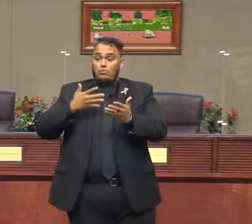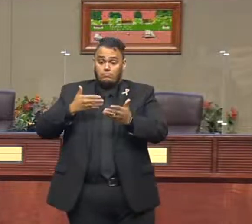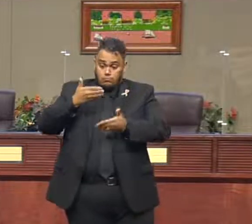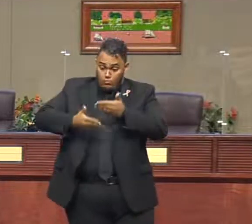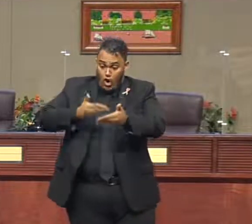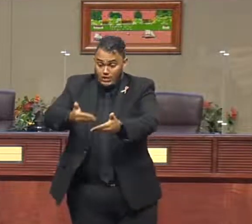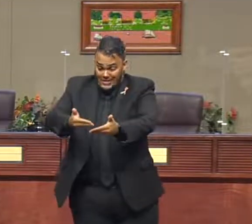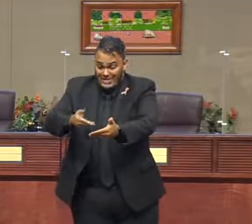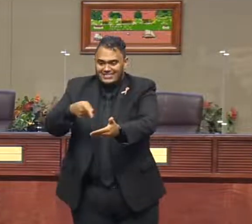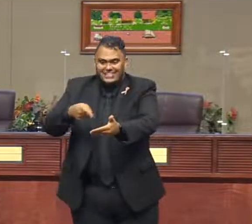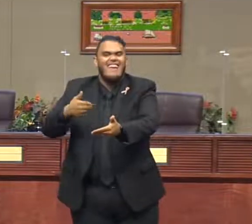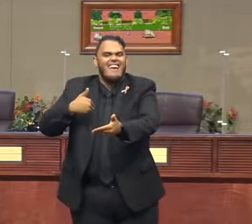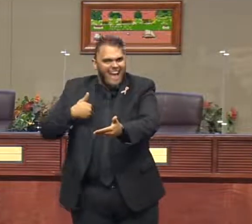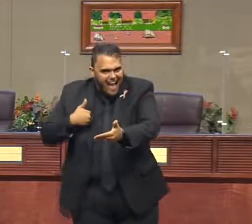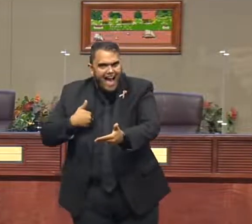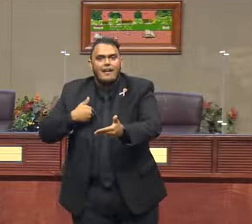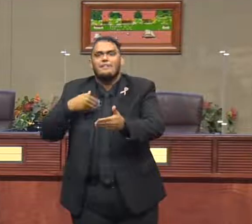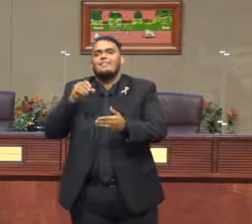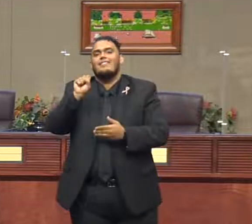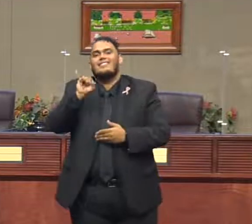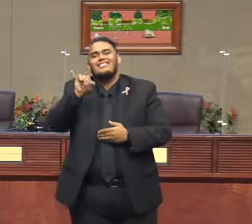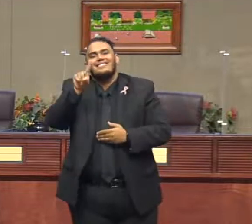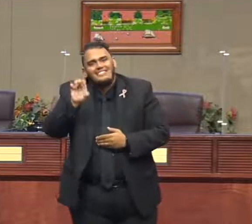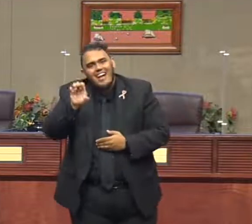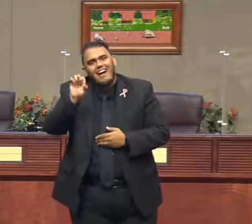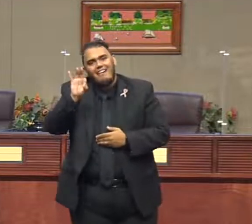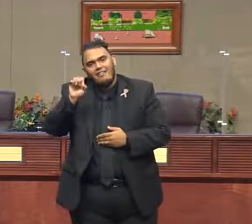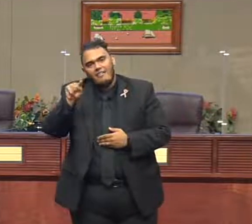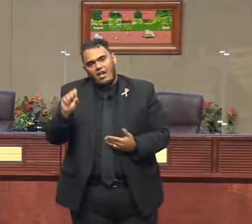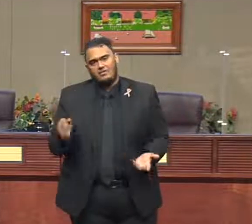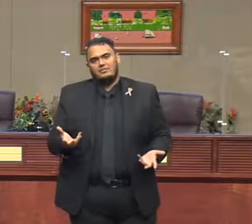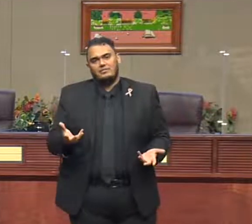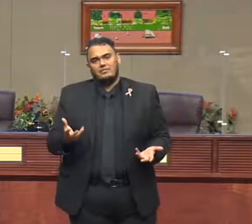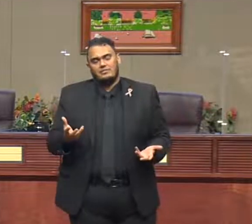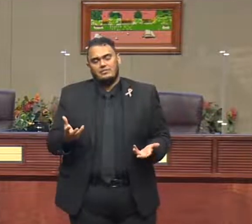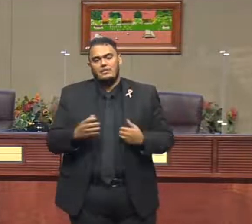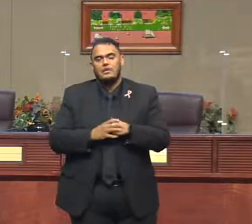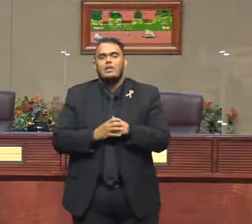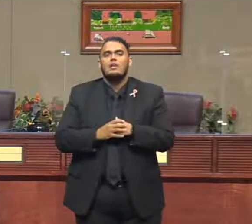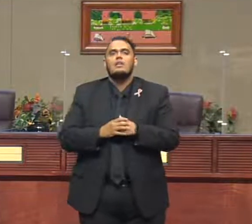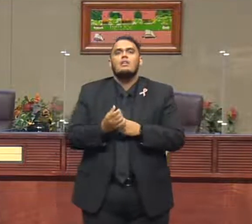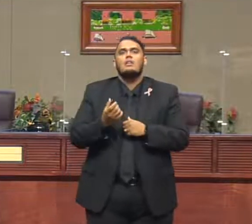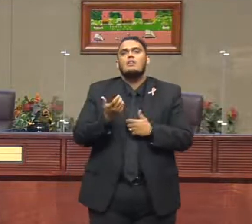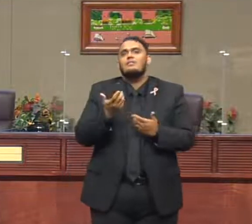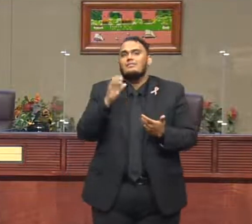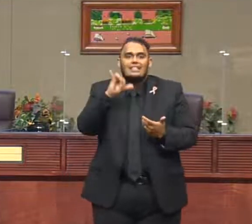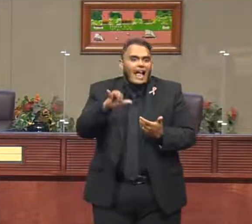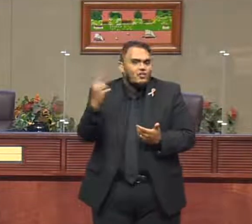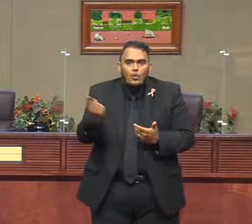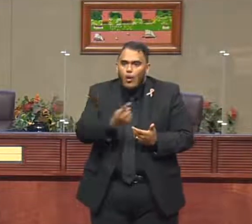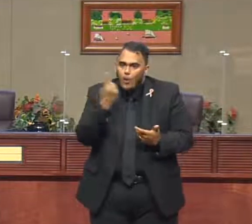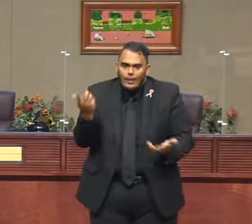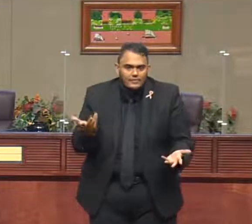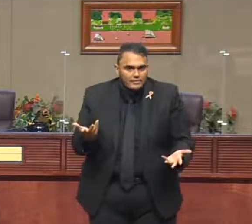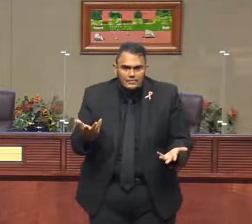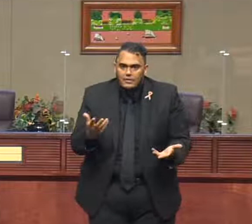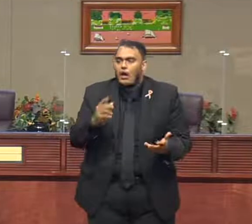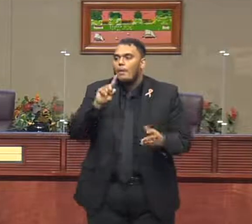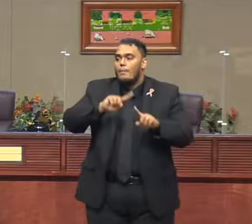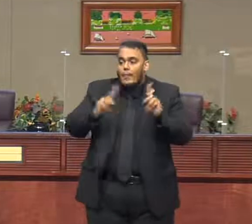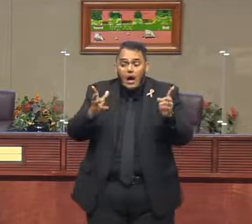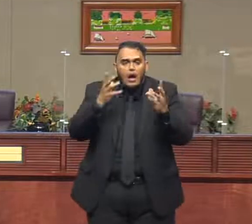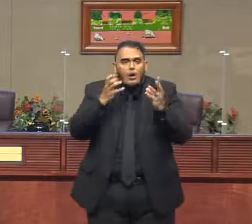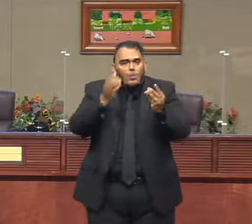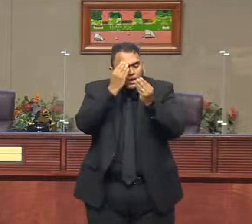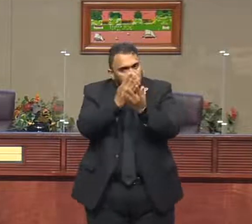happens. And I want the public to understand that also we have seen so many side effects, if we can say